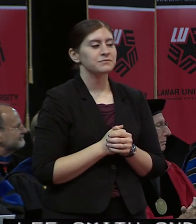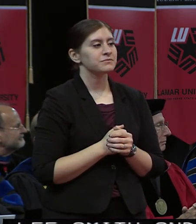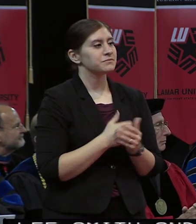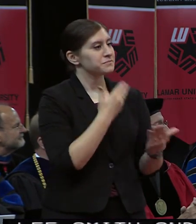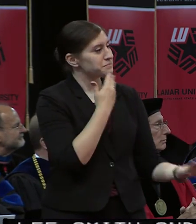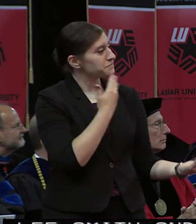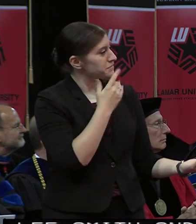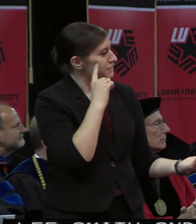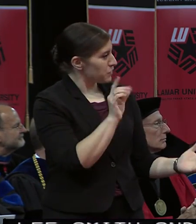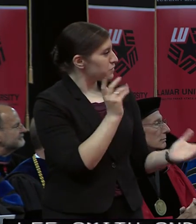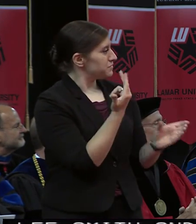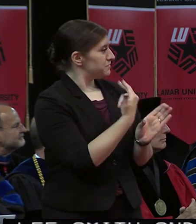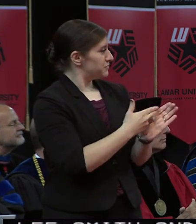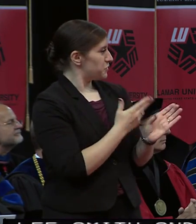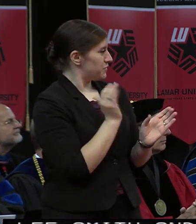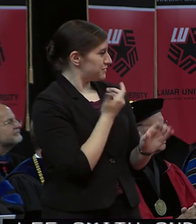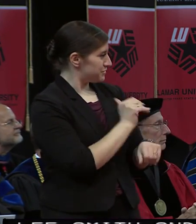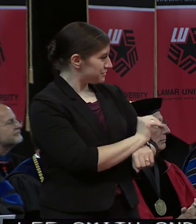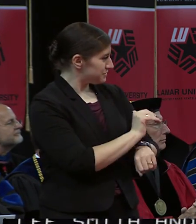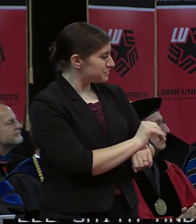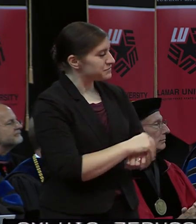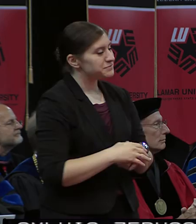Thank you for celebrating with us tonight.